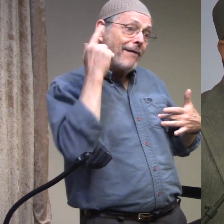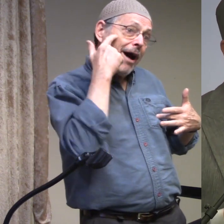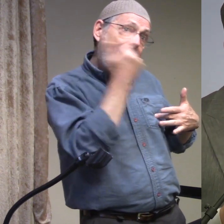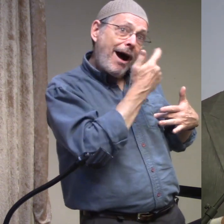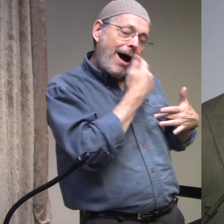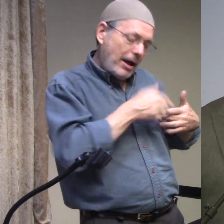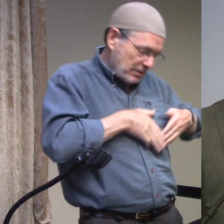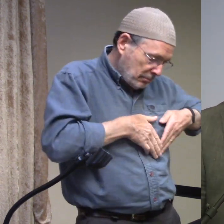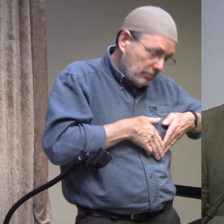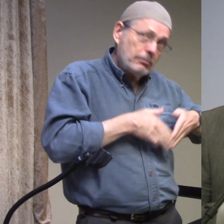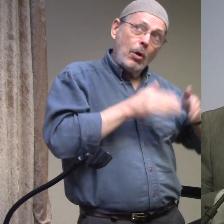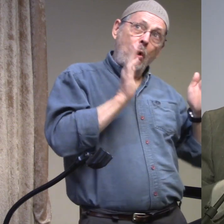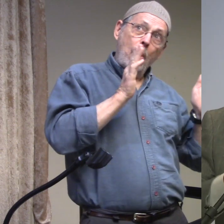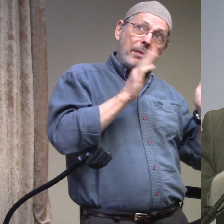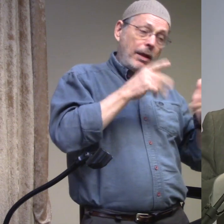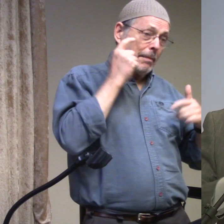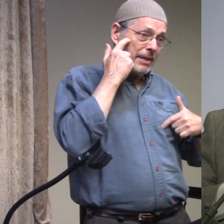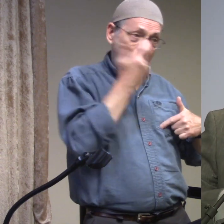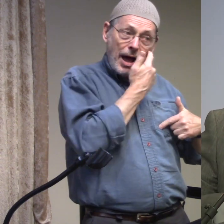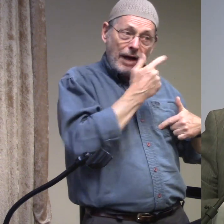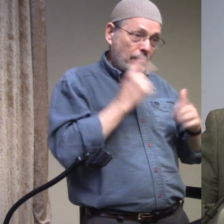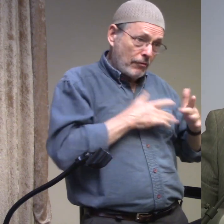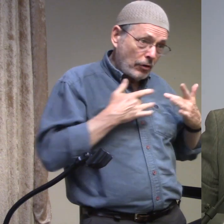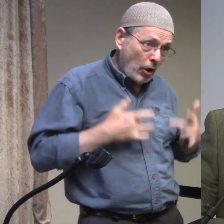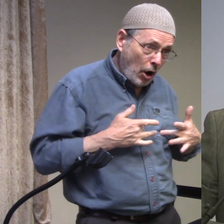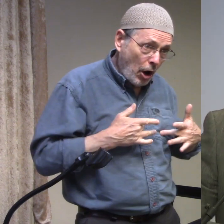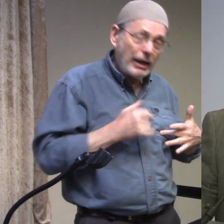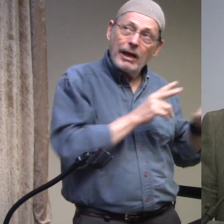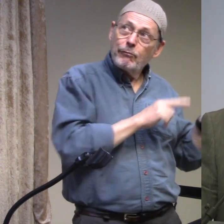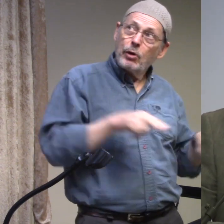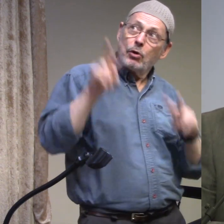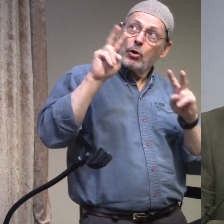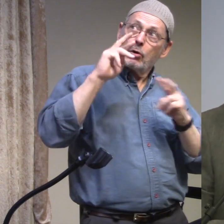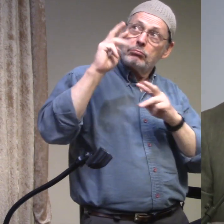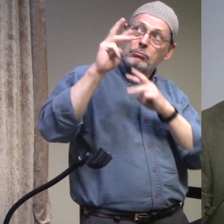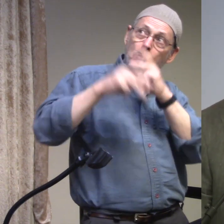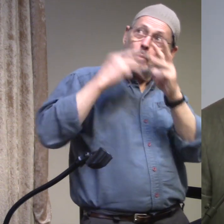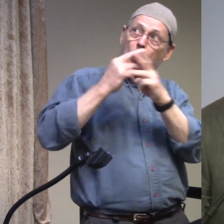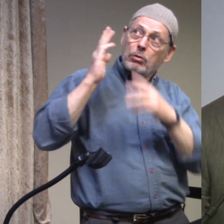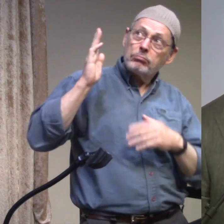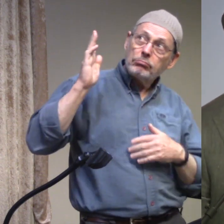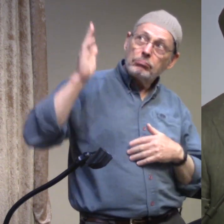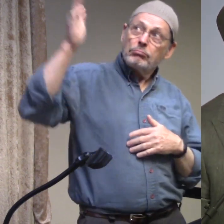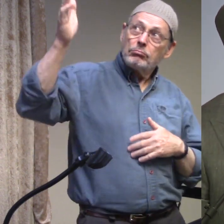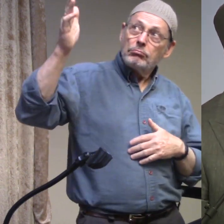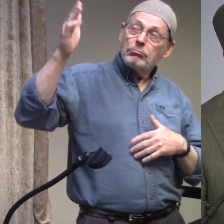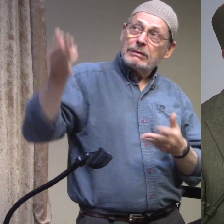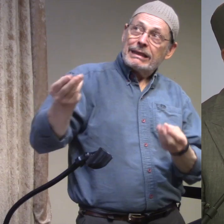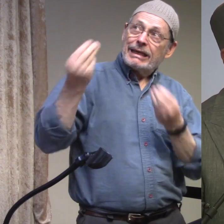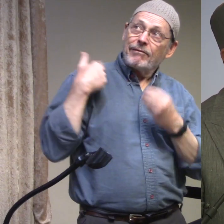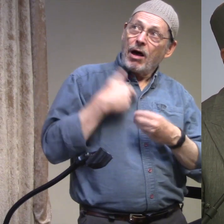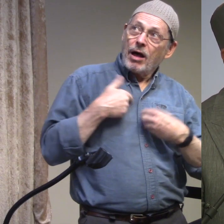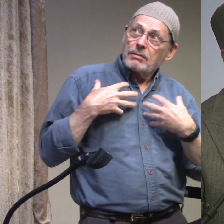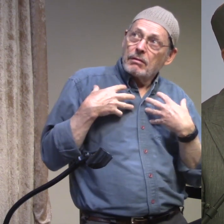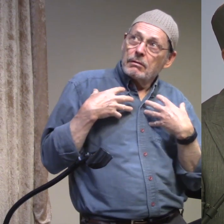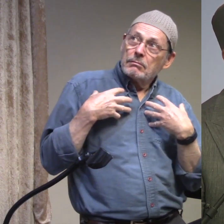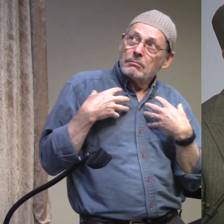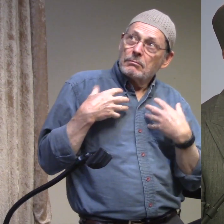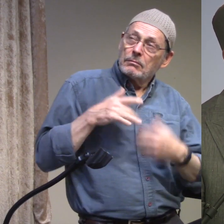and looking at the afterlife brings us comfort, brings us healing, brings us medicine.